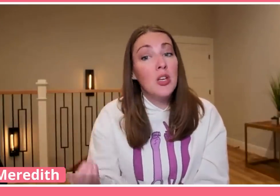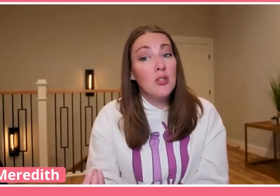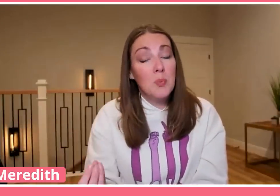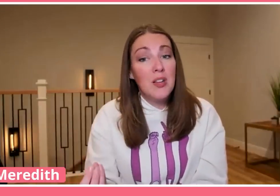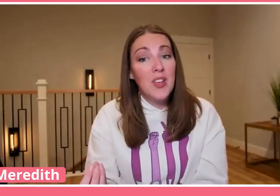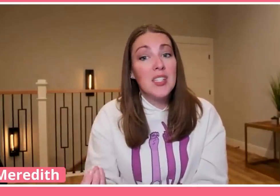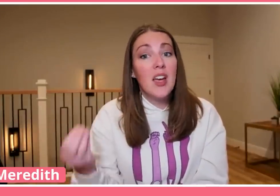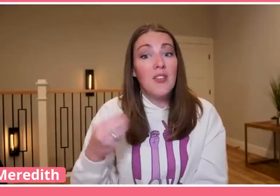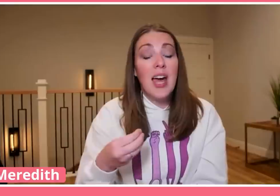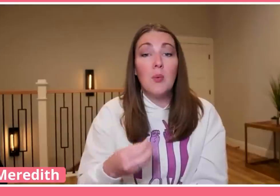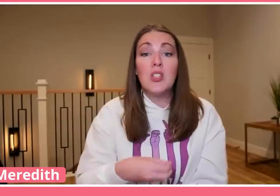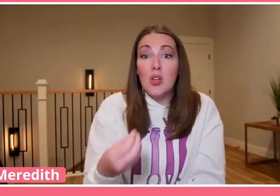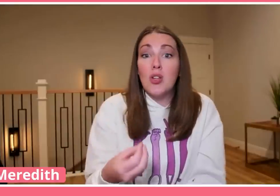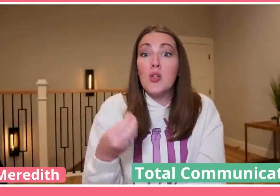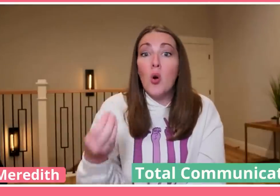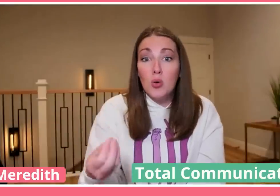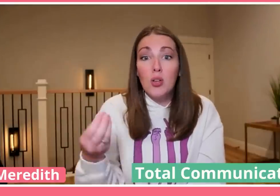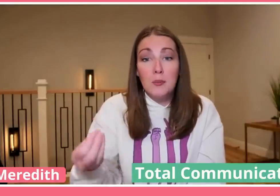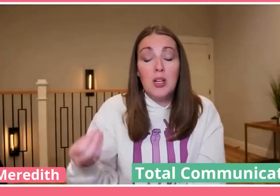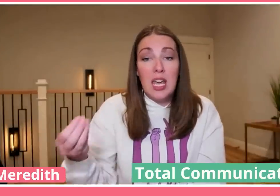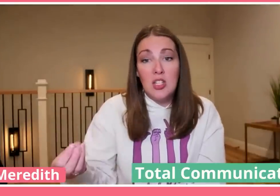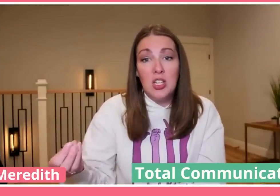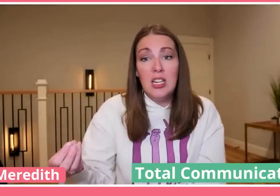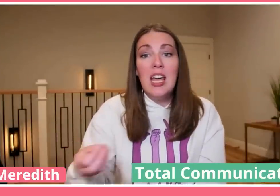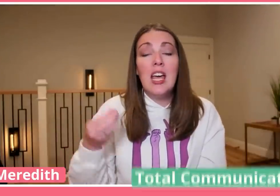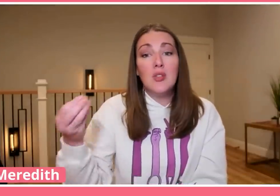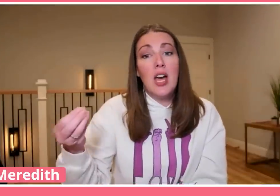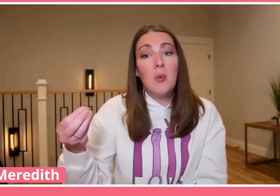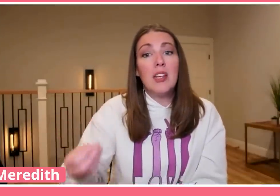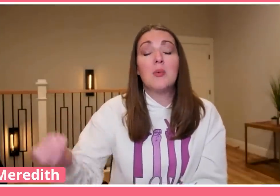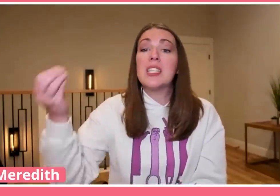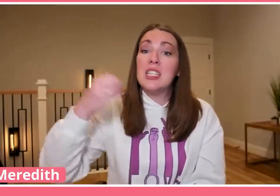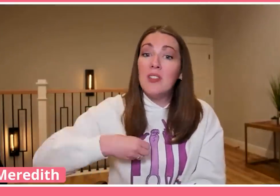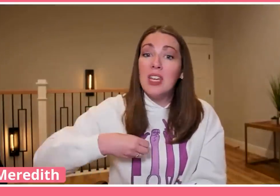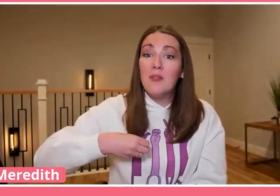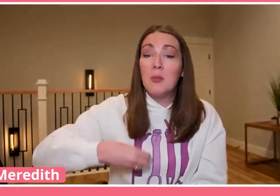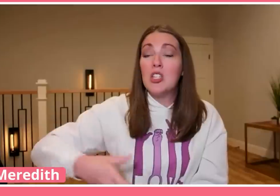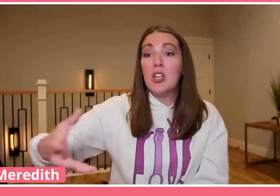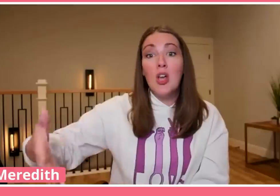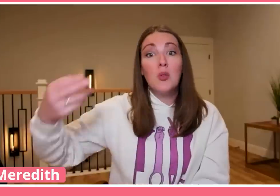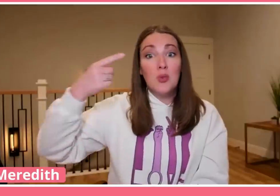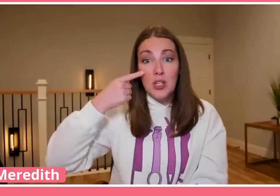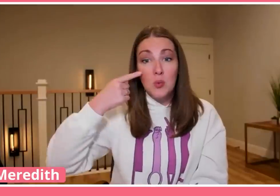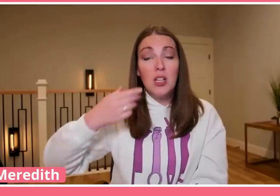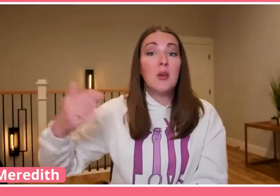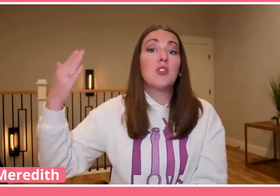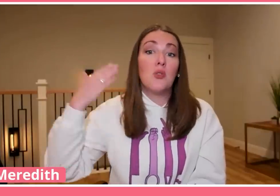huge benefits of that, which is called total communication. And so that way they're receiving information through visual language, through